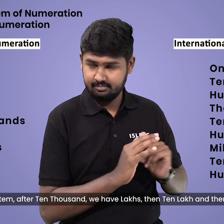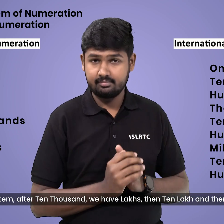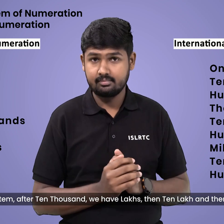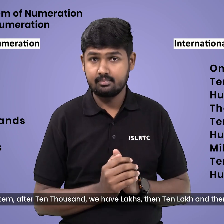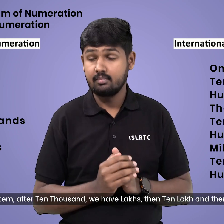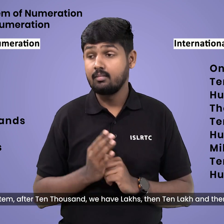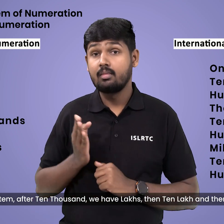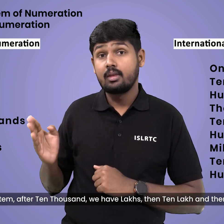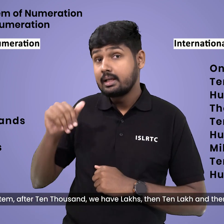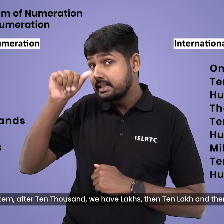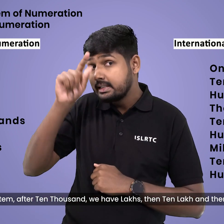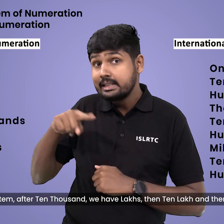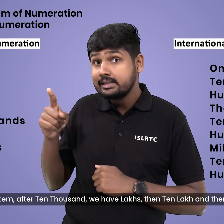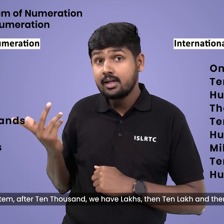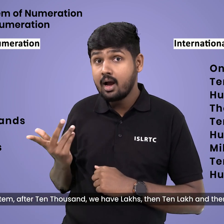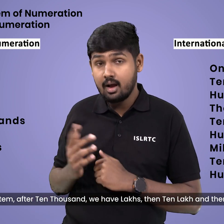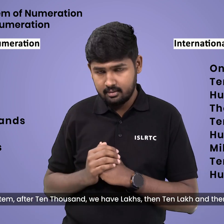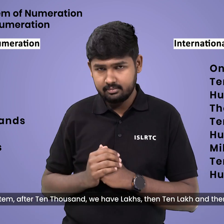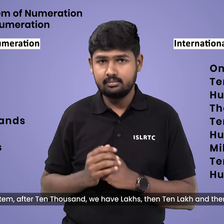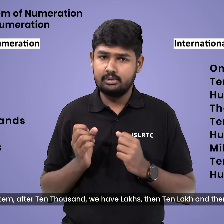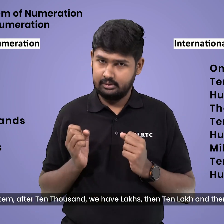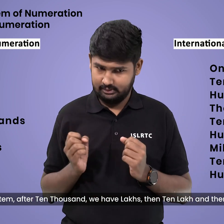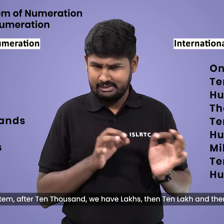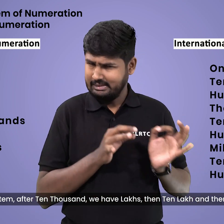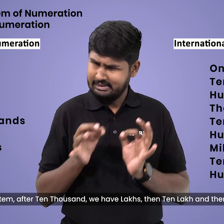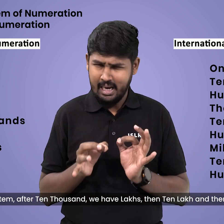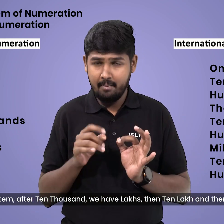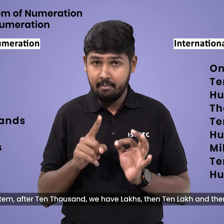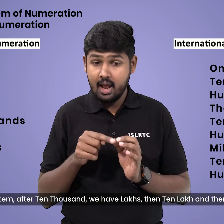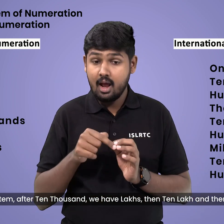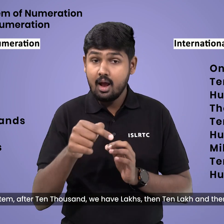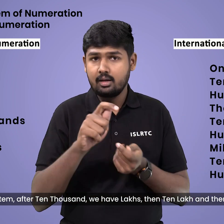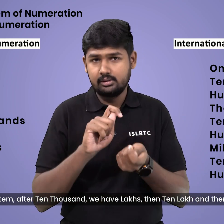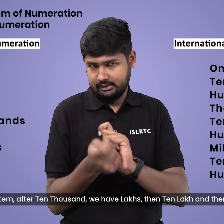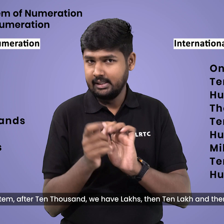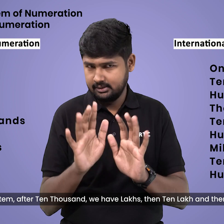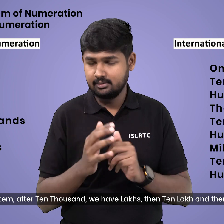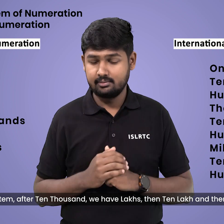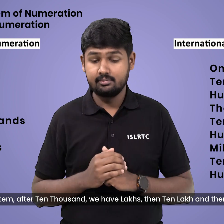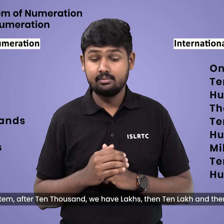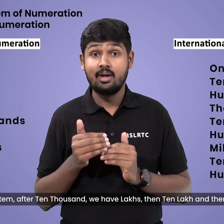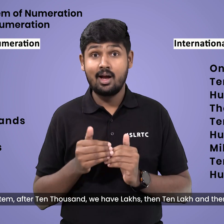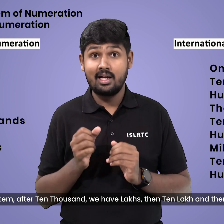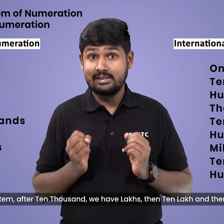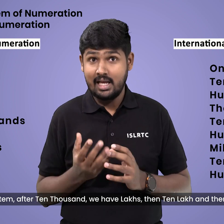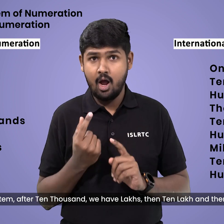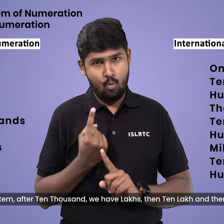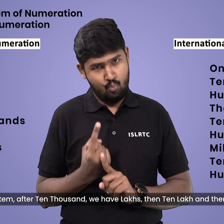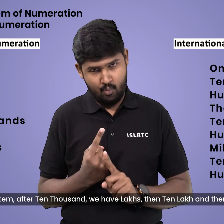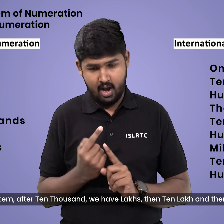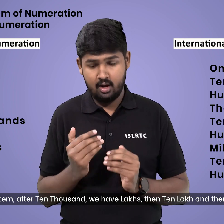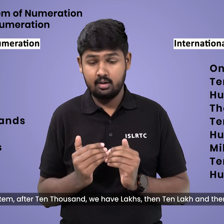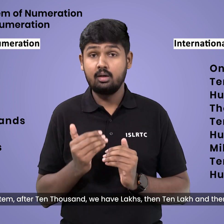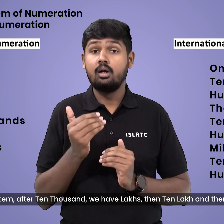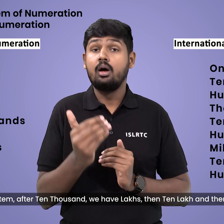In the Indian system, after 10,000, we have lakhs, then 10 lakh and then crores and so on.